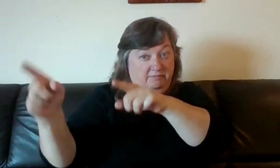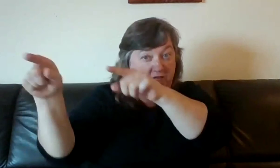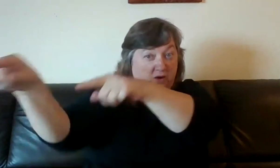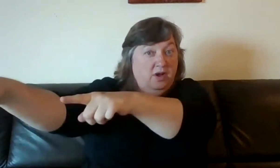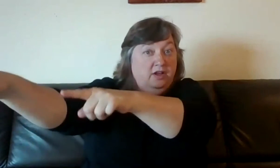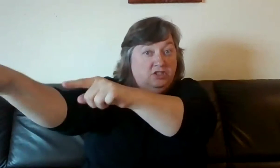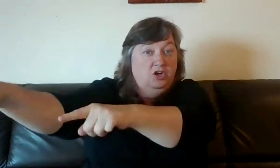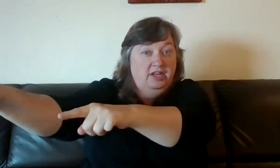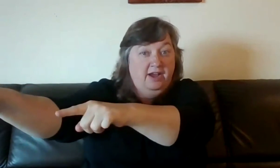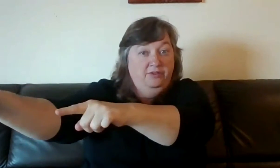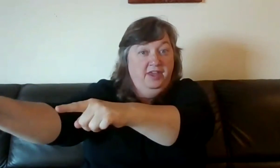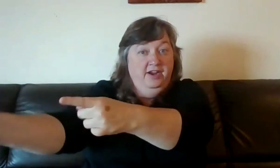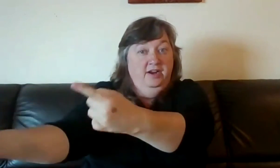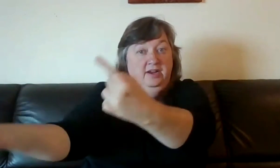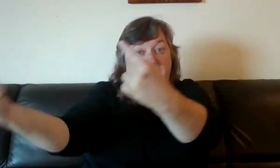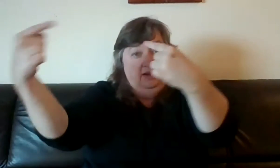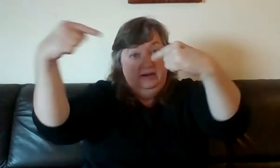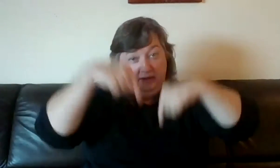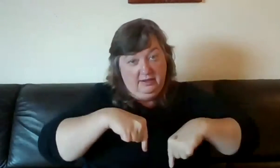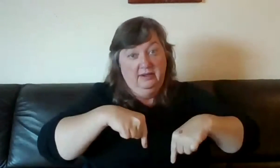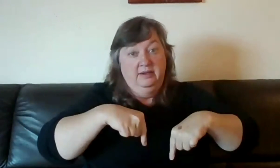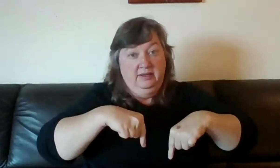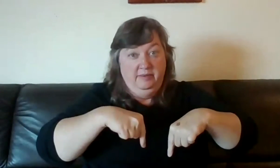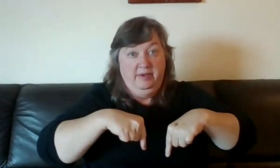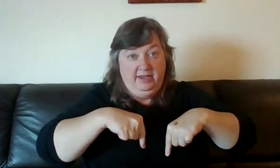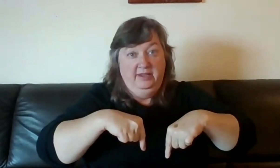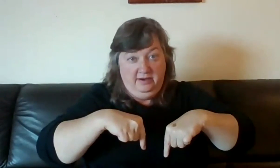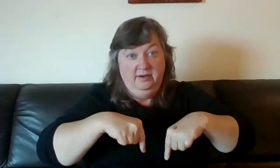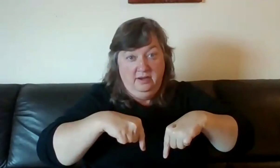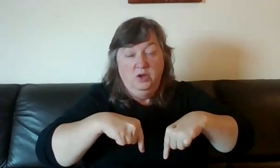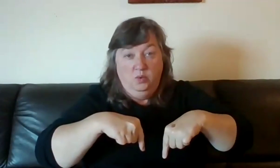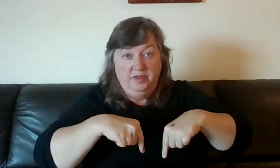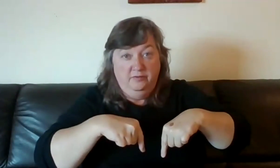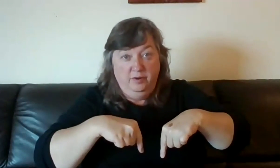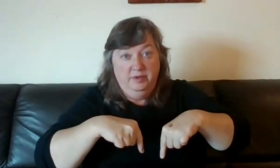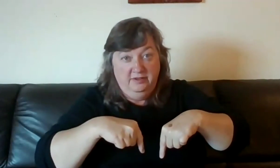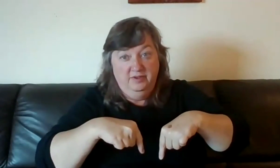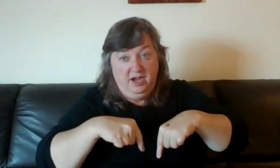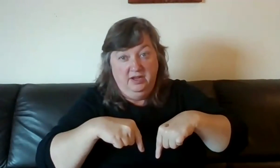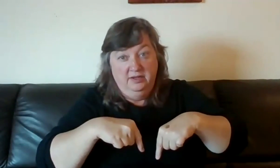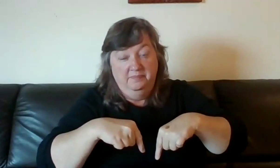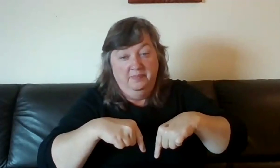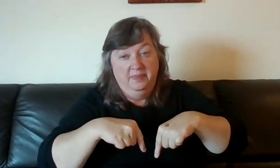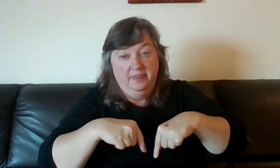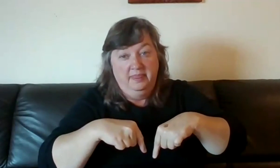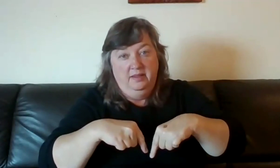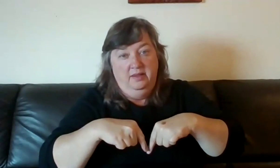You know, starting out there, coming back here with an affirmative nod.